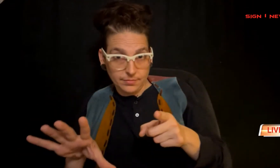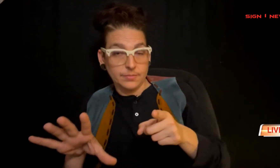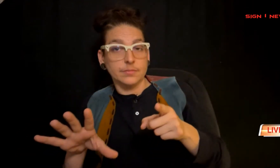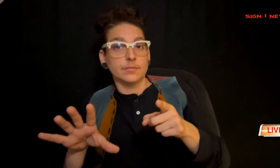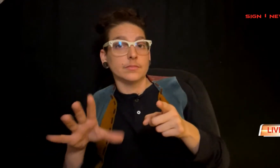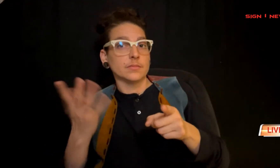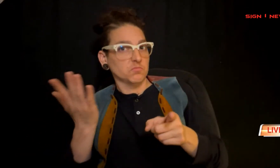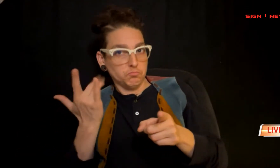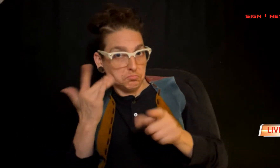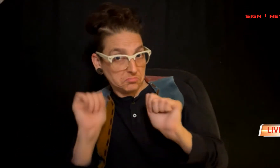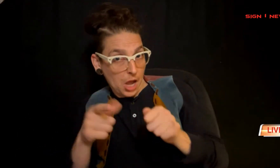You didn't like it?